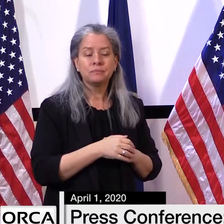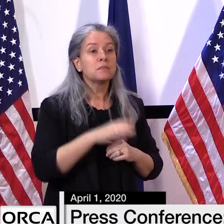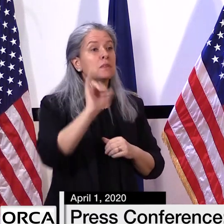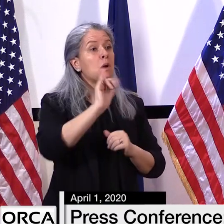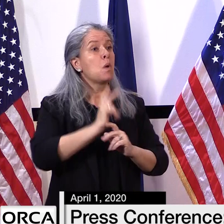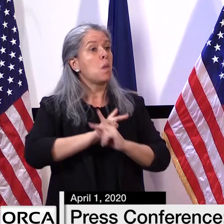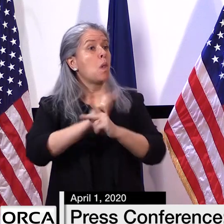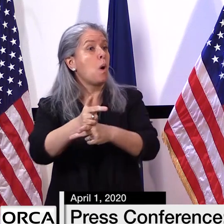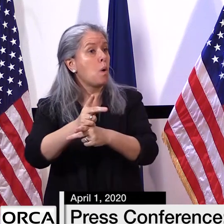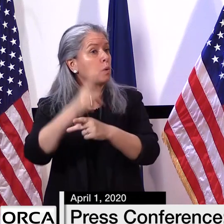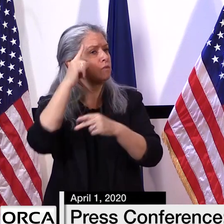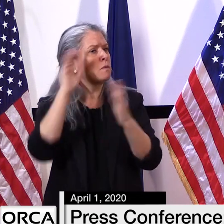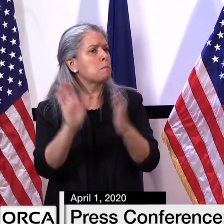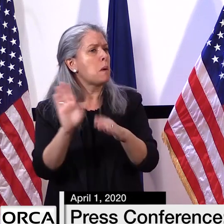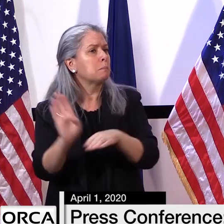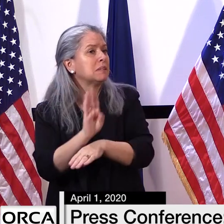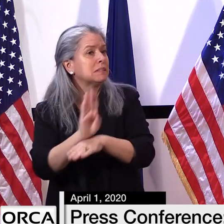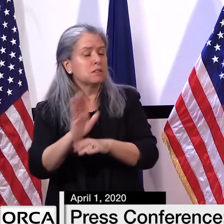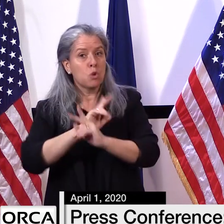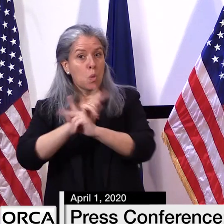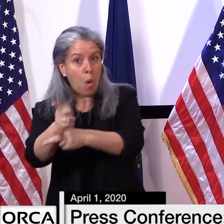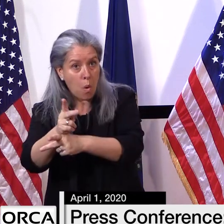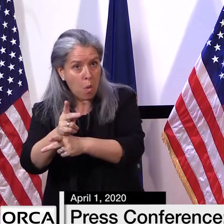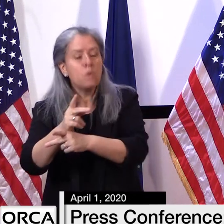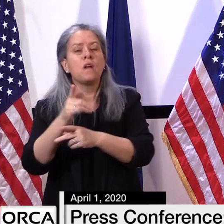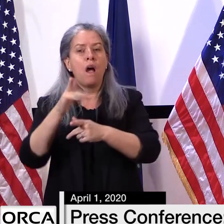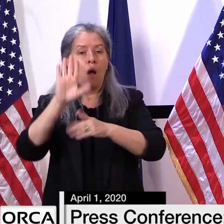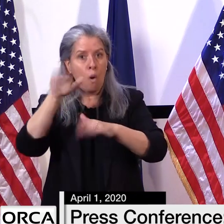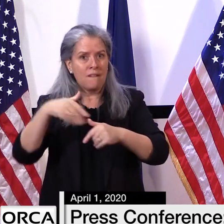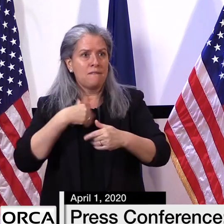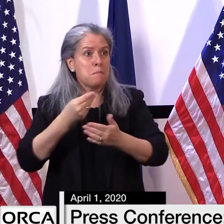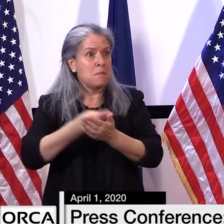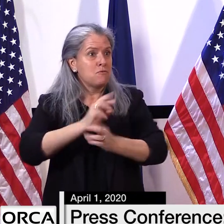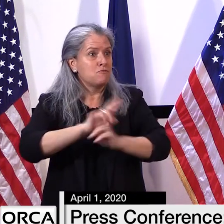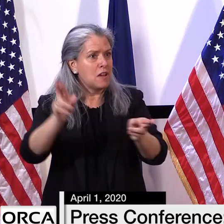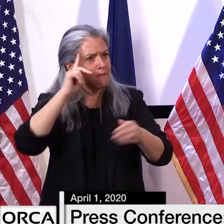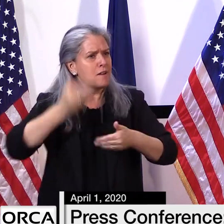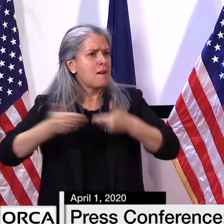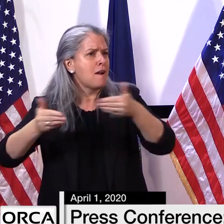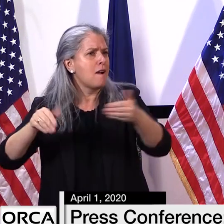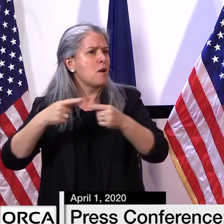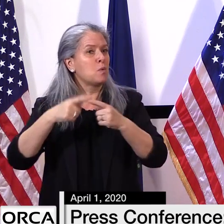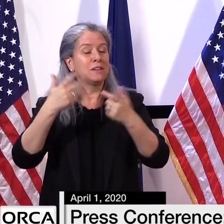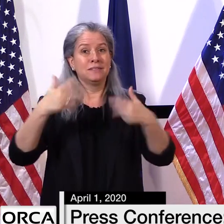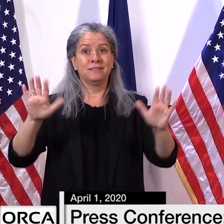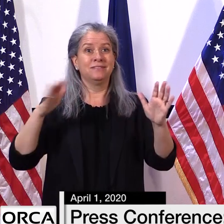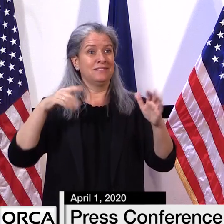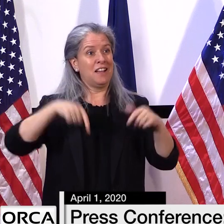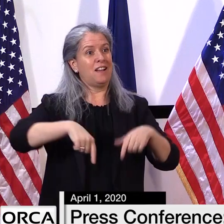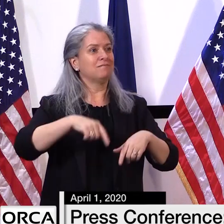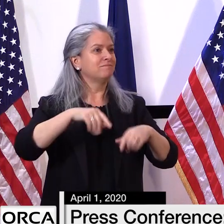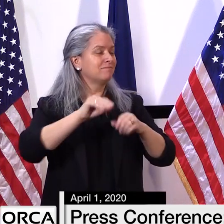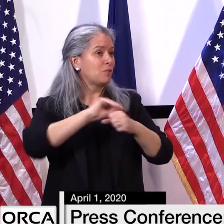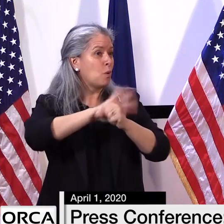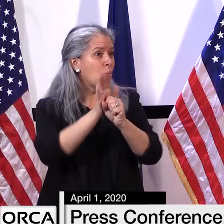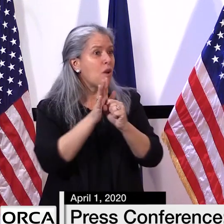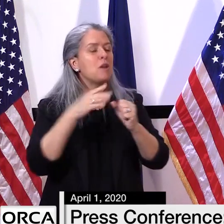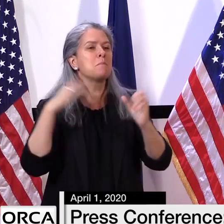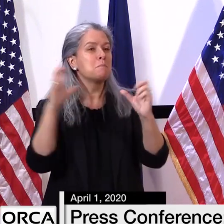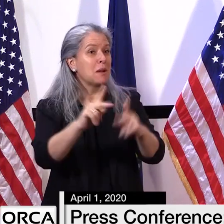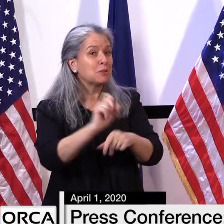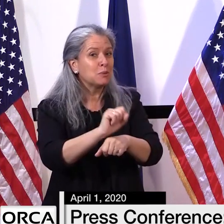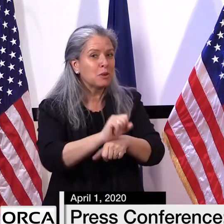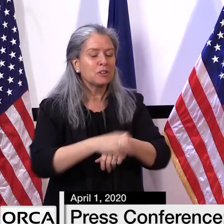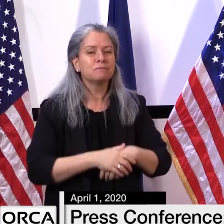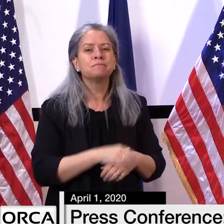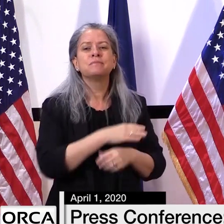back employees after this crisis has passed, and cash for those who need it most to buy food and pay their